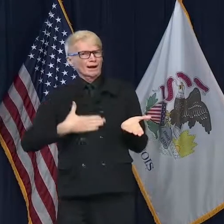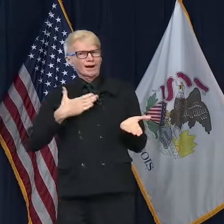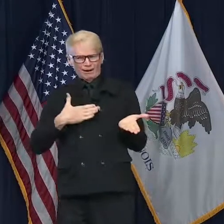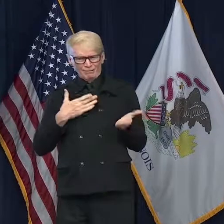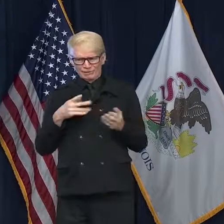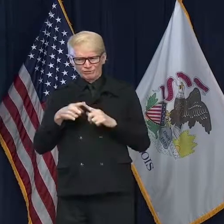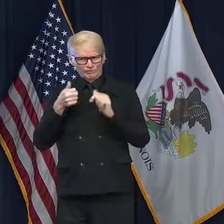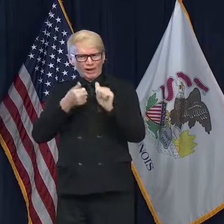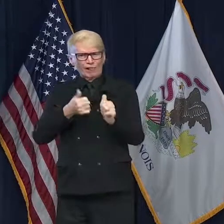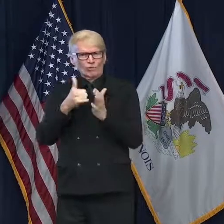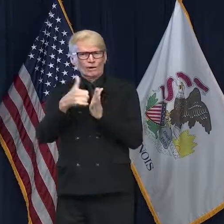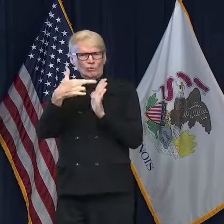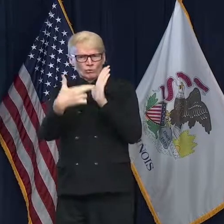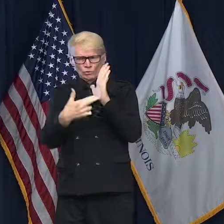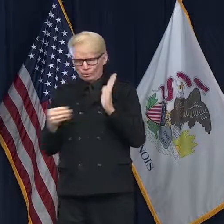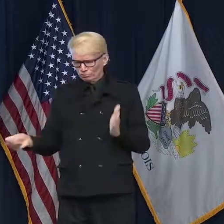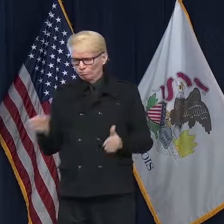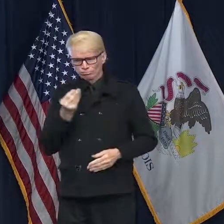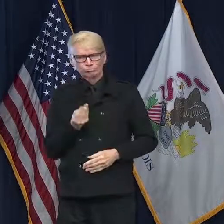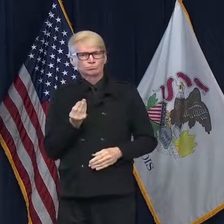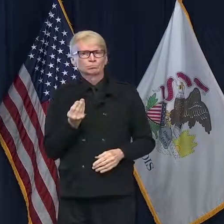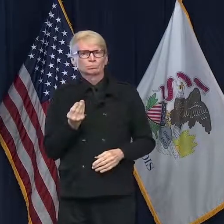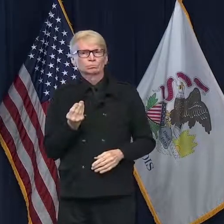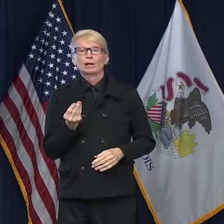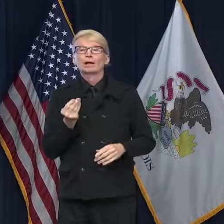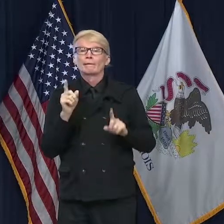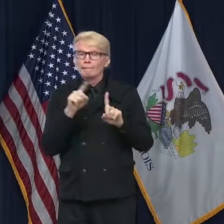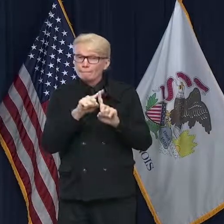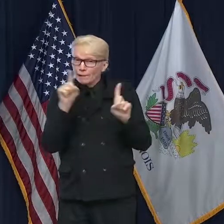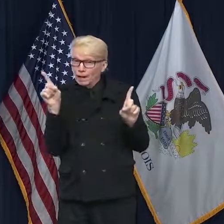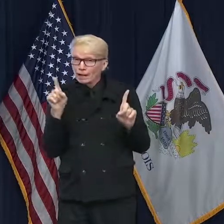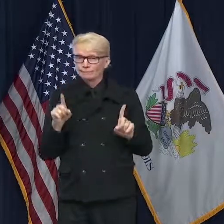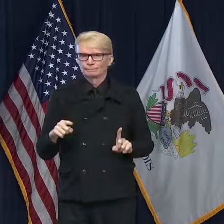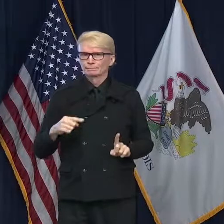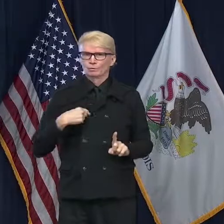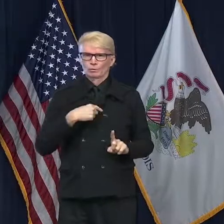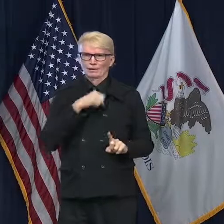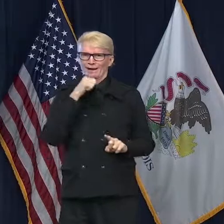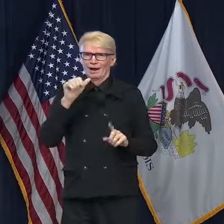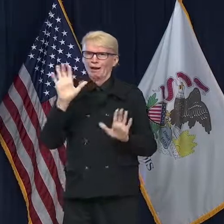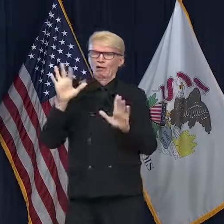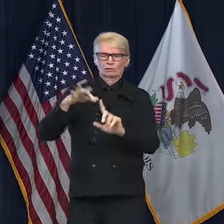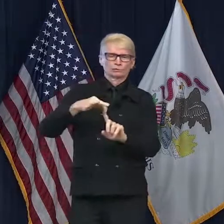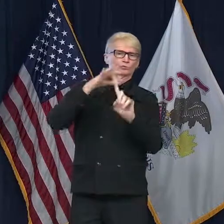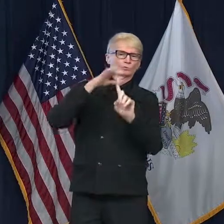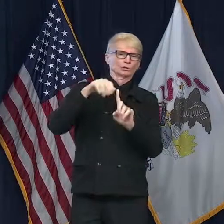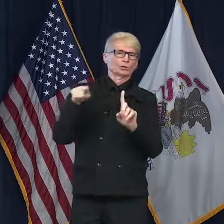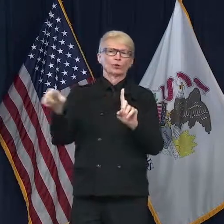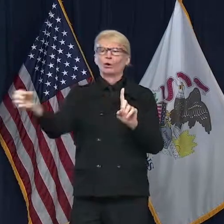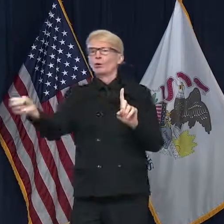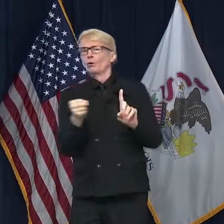had, and we've worked really hard to make sure that there are no, that we're not making exceptions just based on,